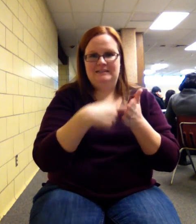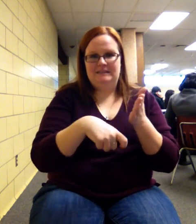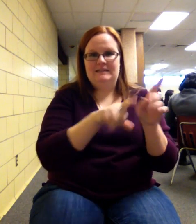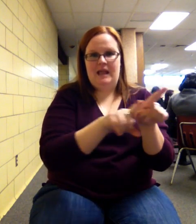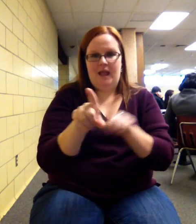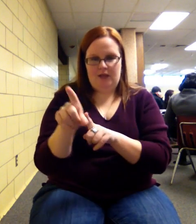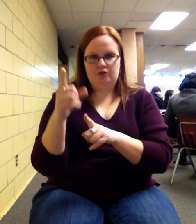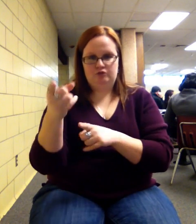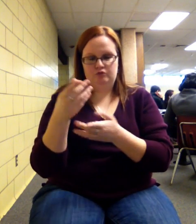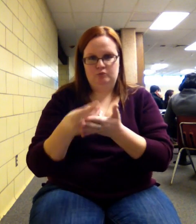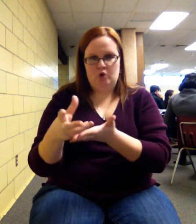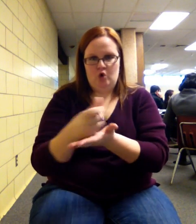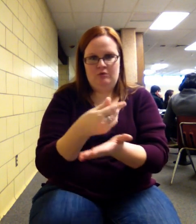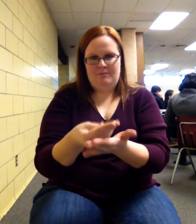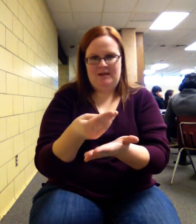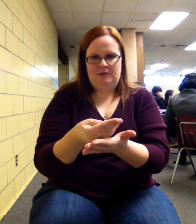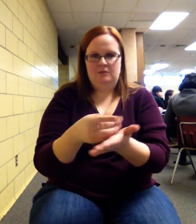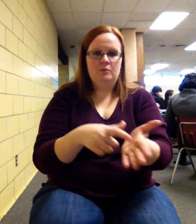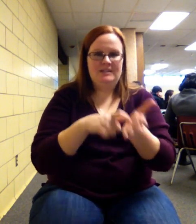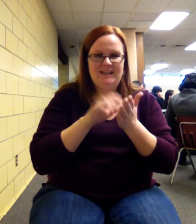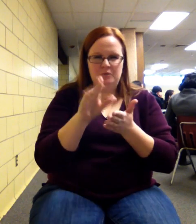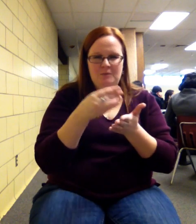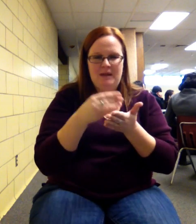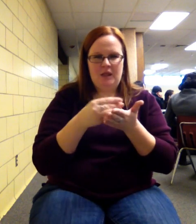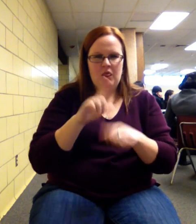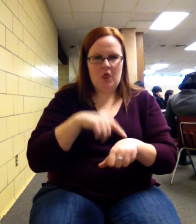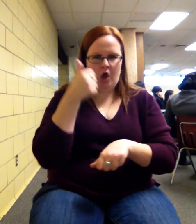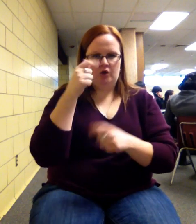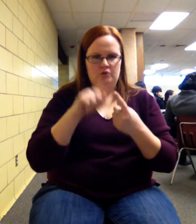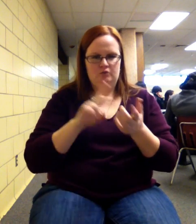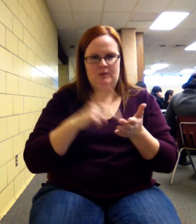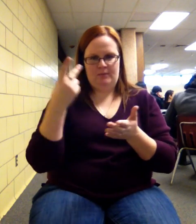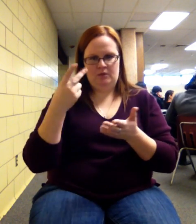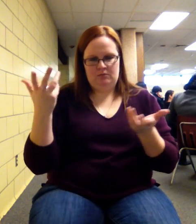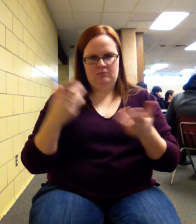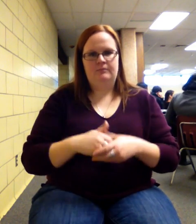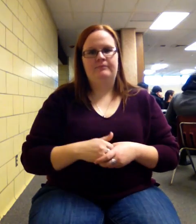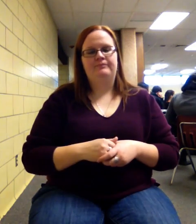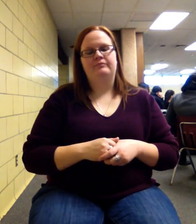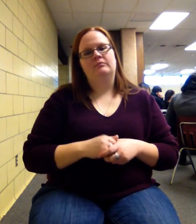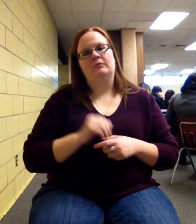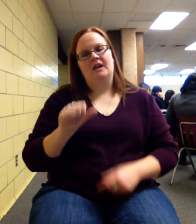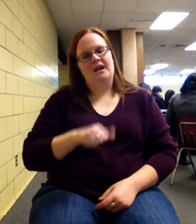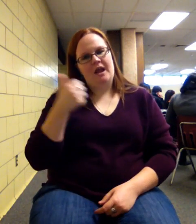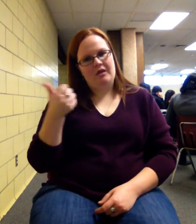return. So that's going to take your money longer to double. Another thing that it doesn't take into